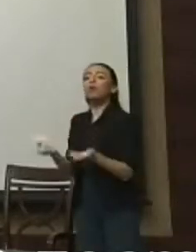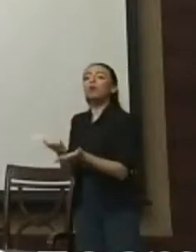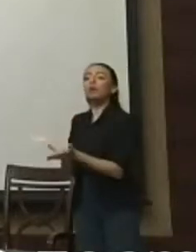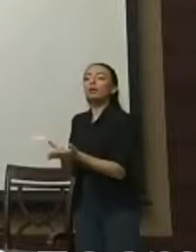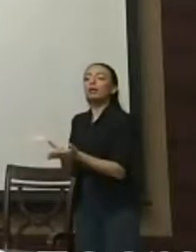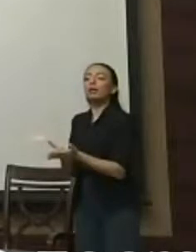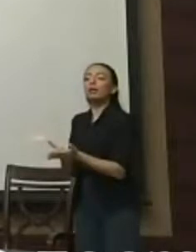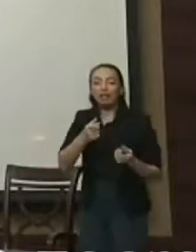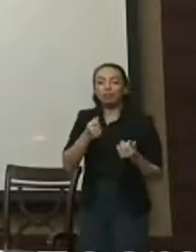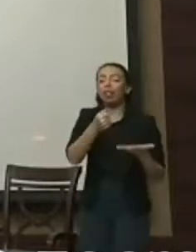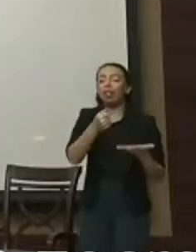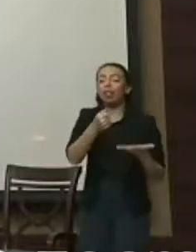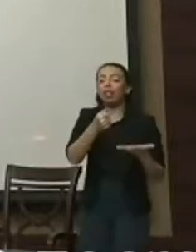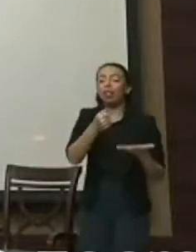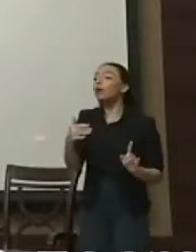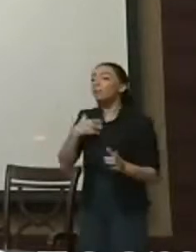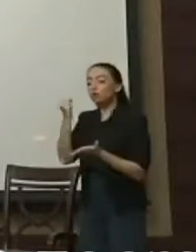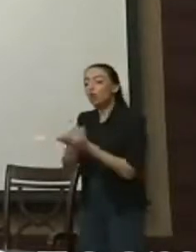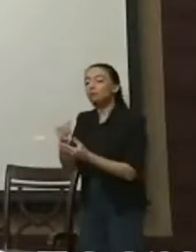are your thoughts?